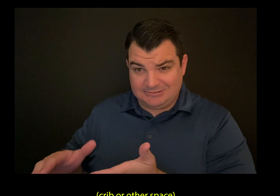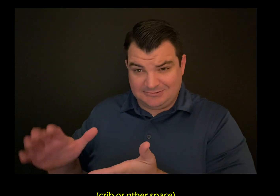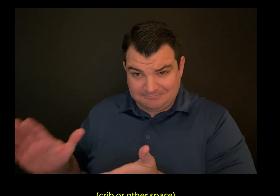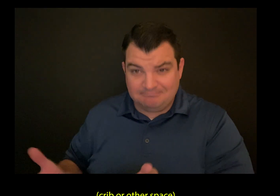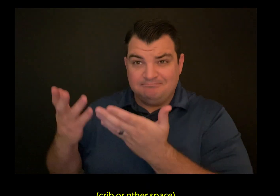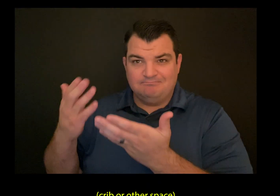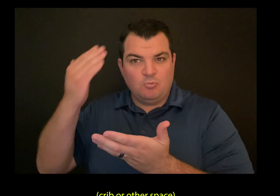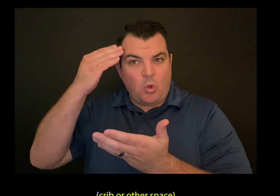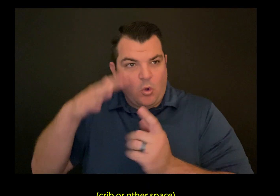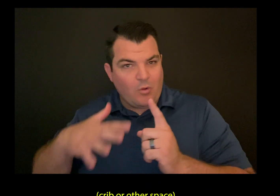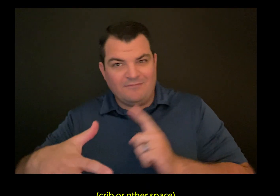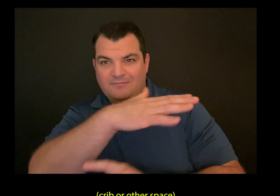space,